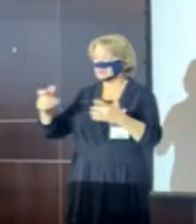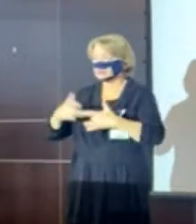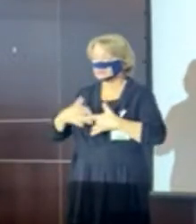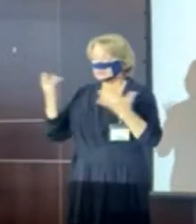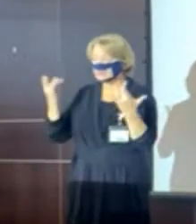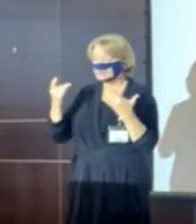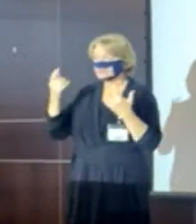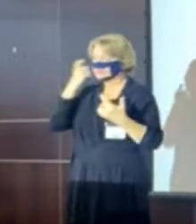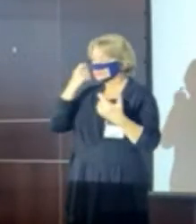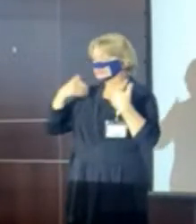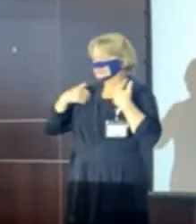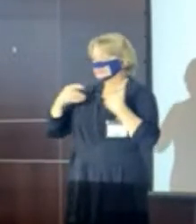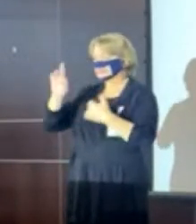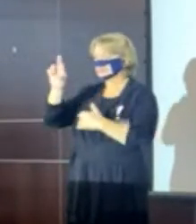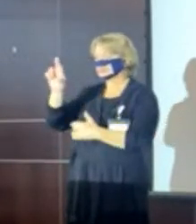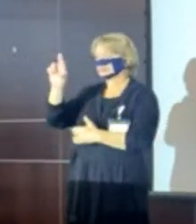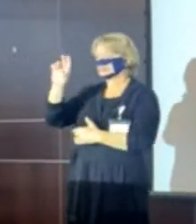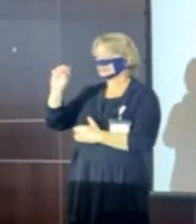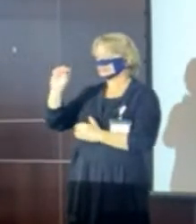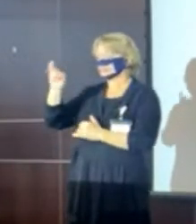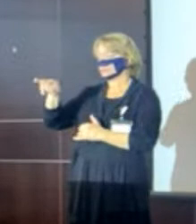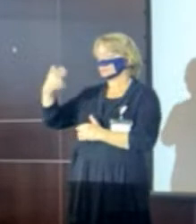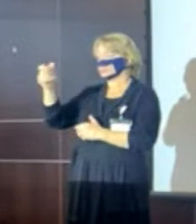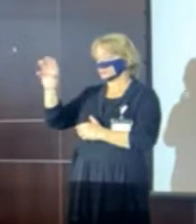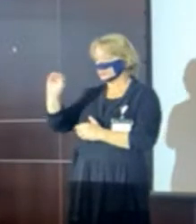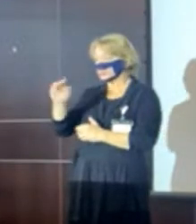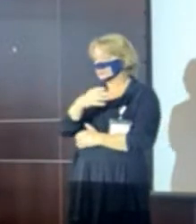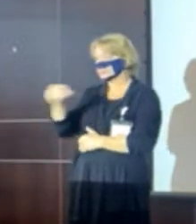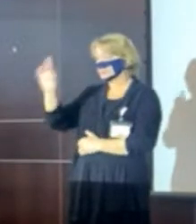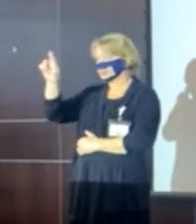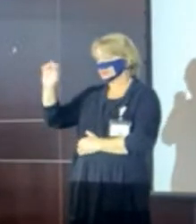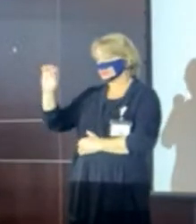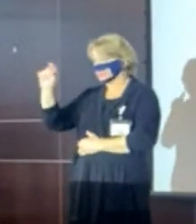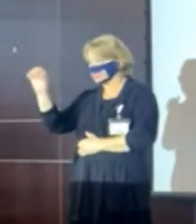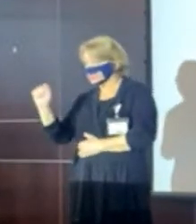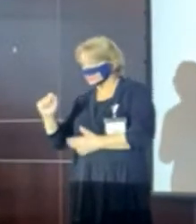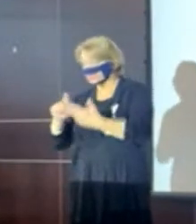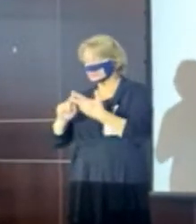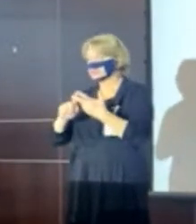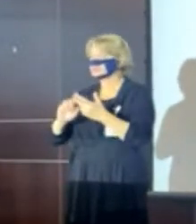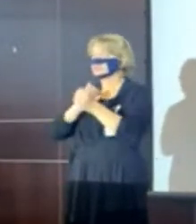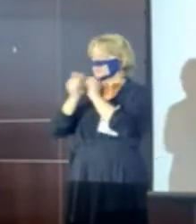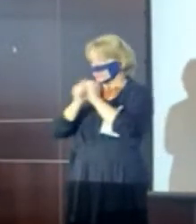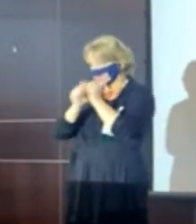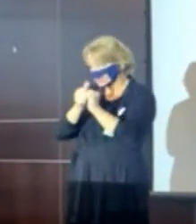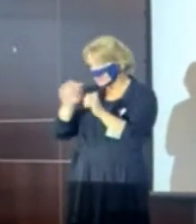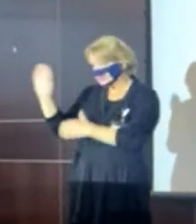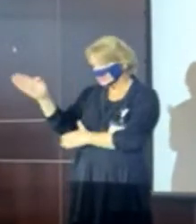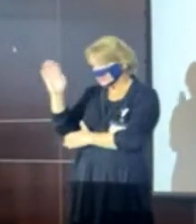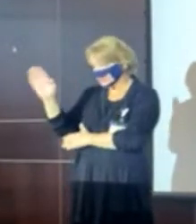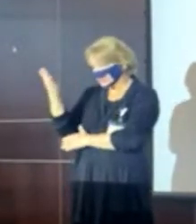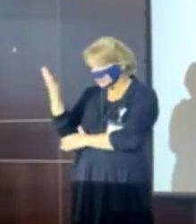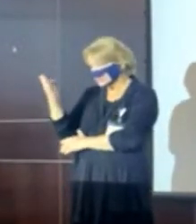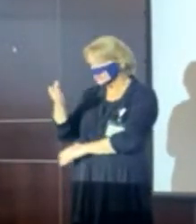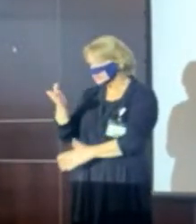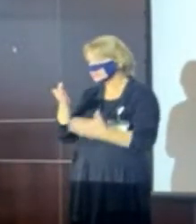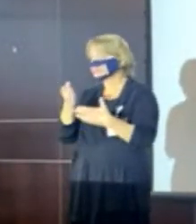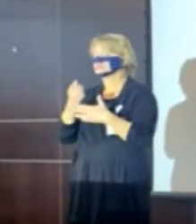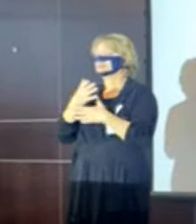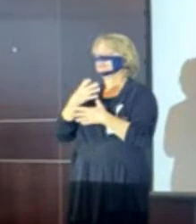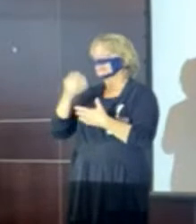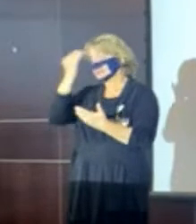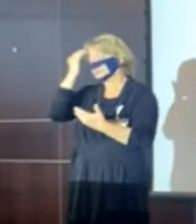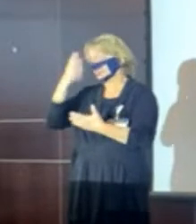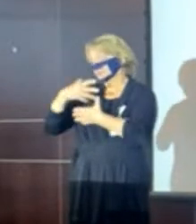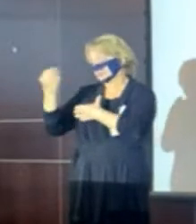Roots. You've got race week at Bristol. Granted, it's outside, but what kind of concern are